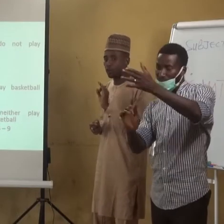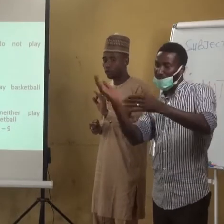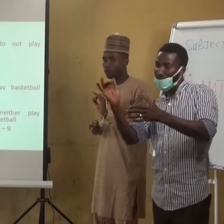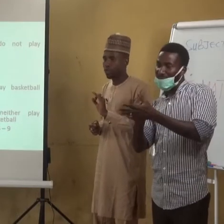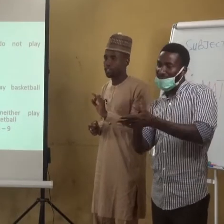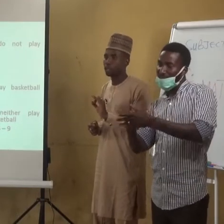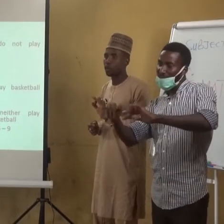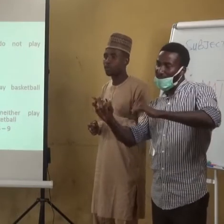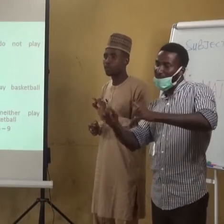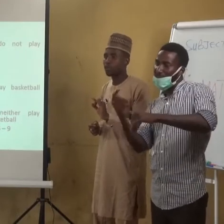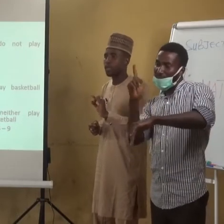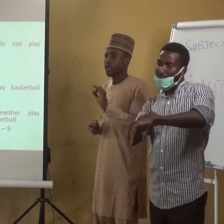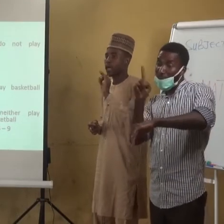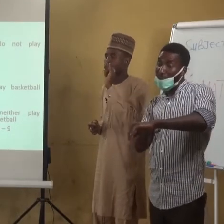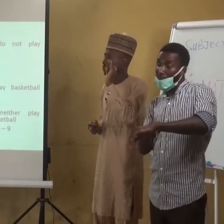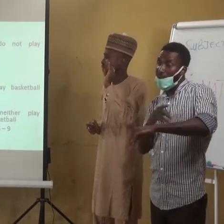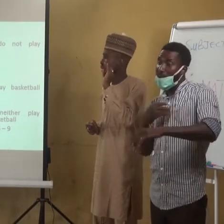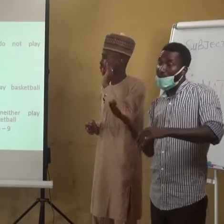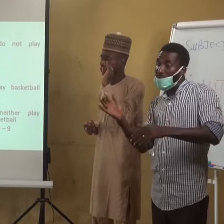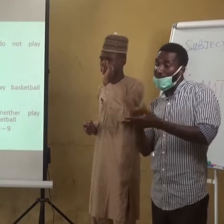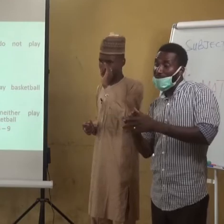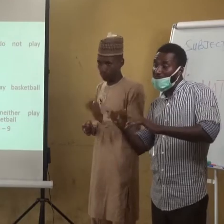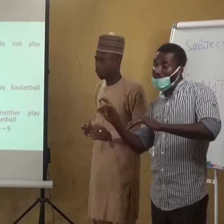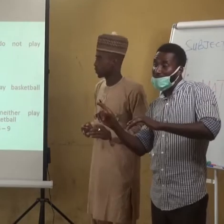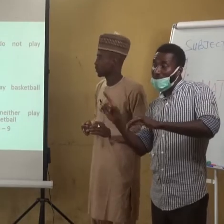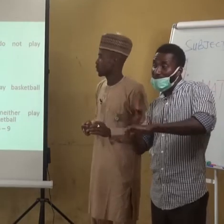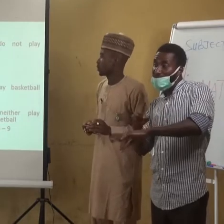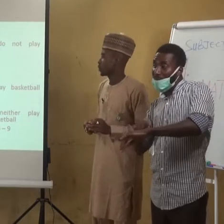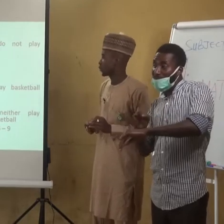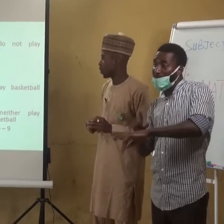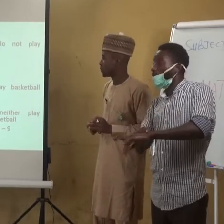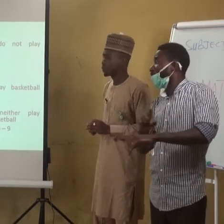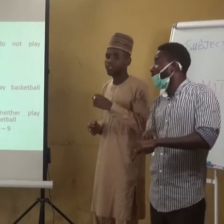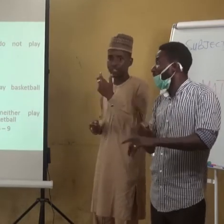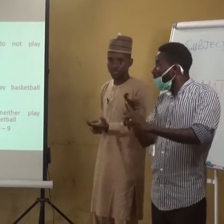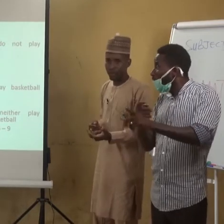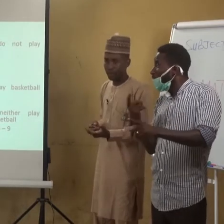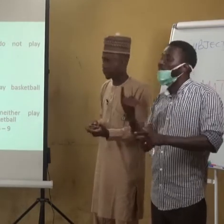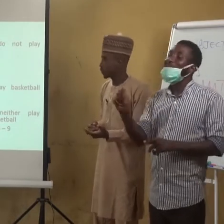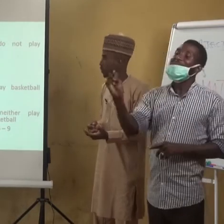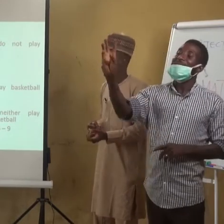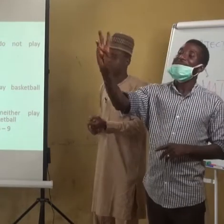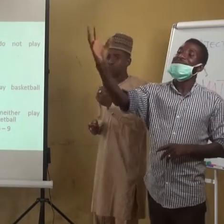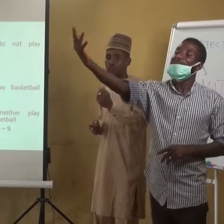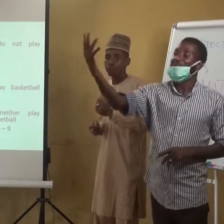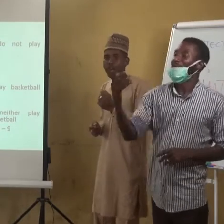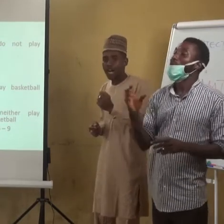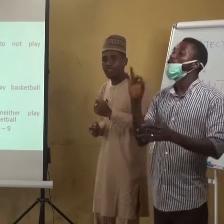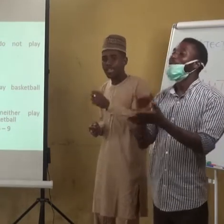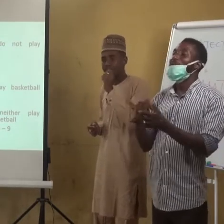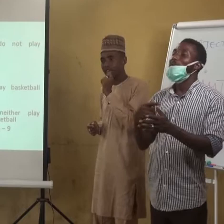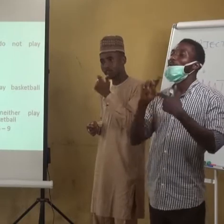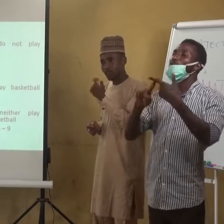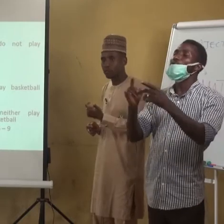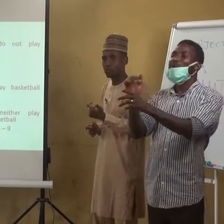play both basketball and they play football from 65, so that we will have